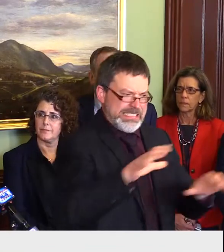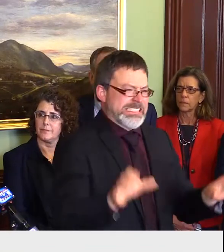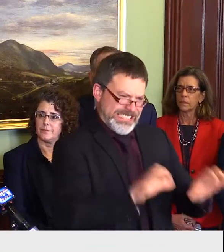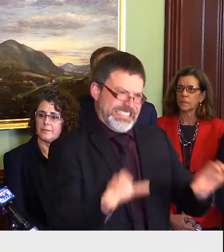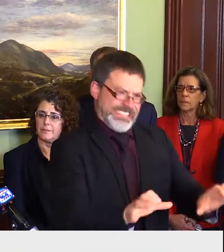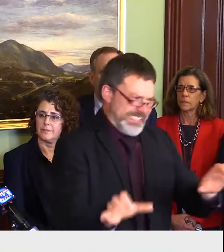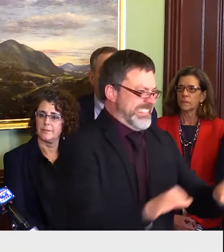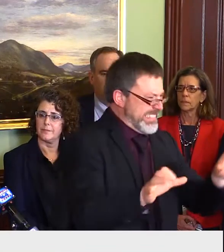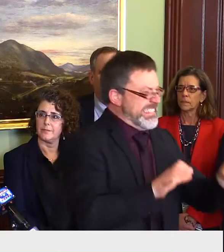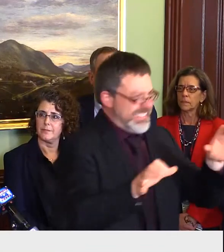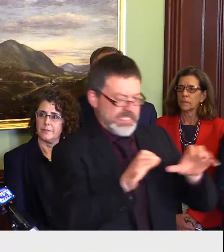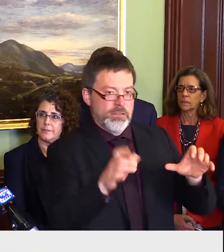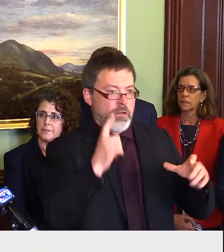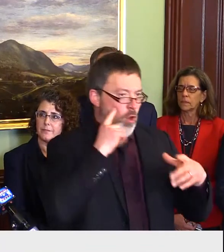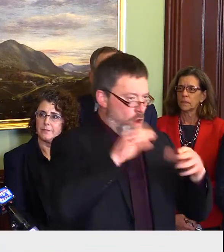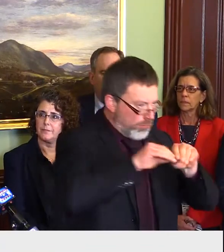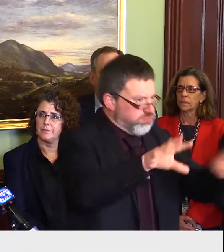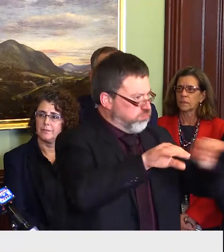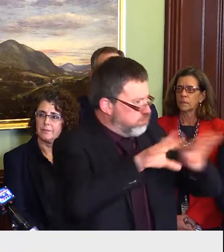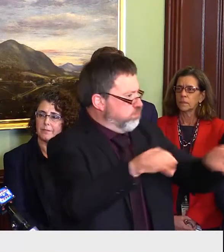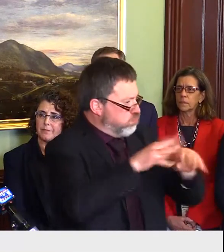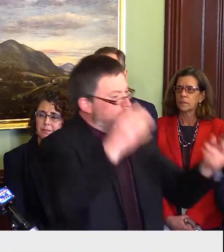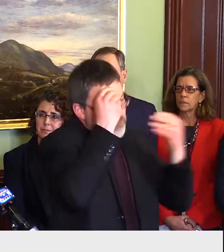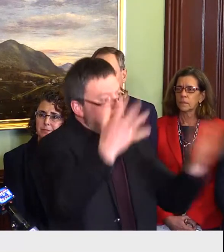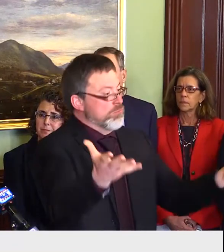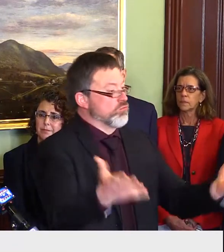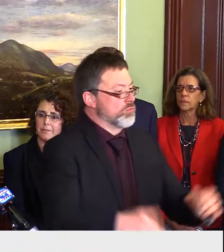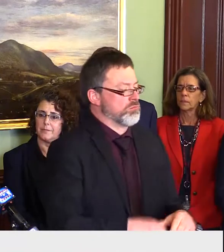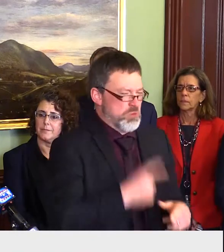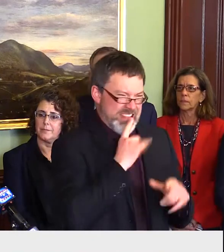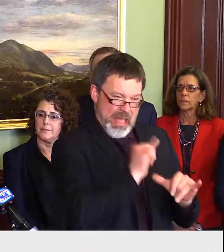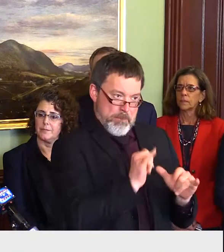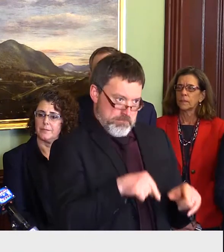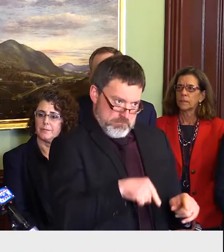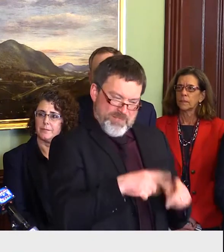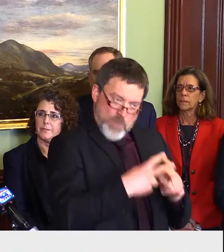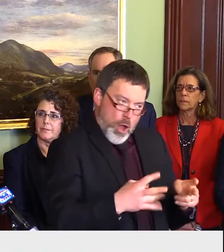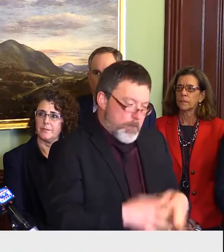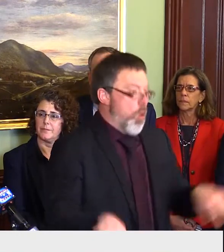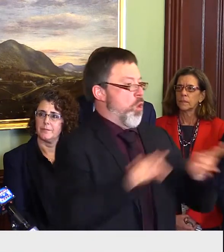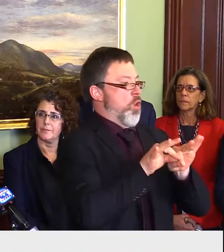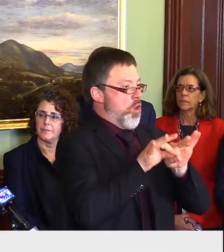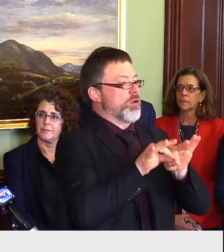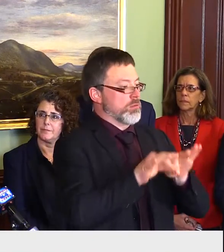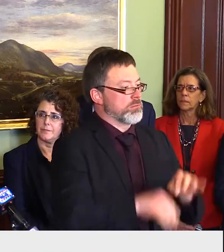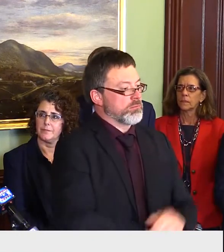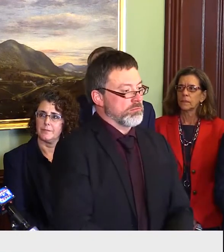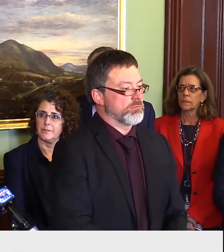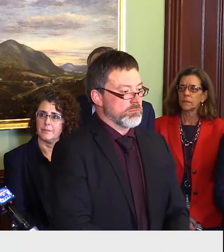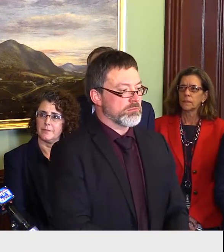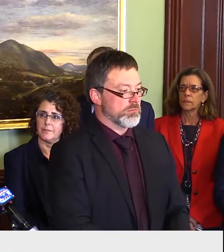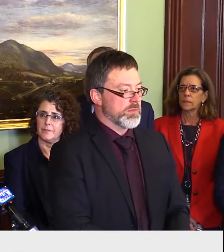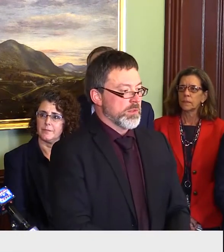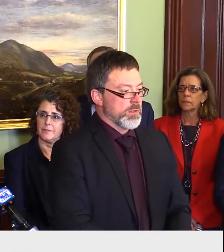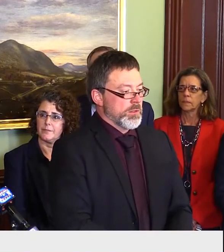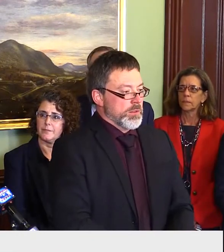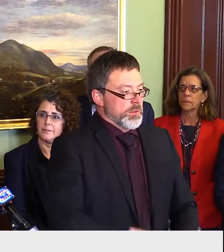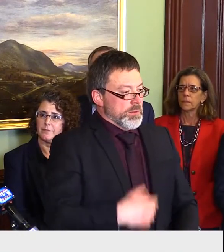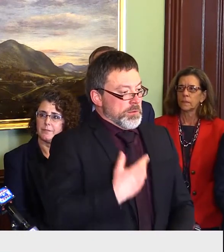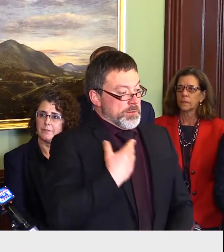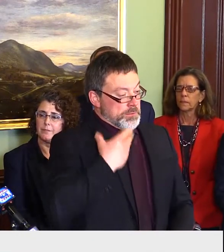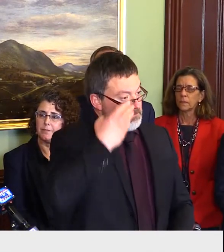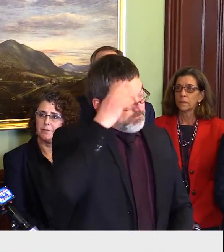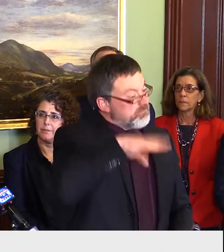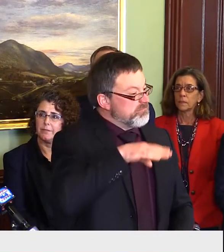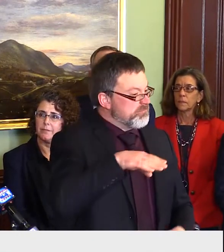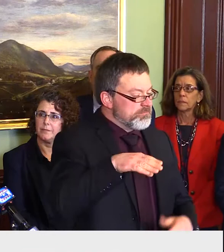of this important public health messaging to Vermonters. I know what you've heard today and over the past several weeks